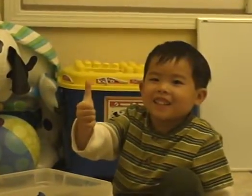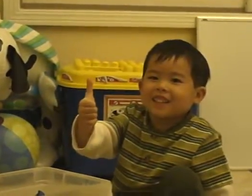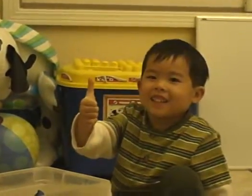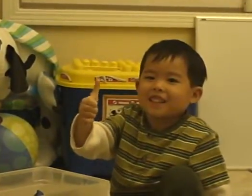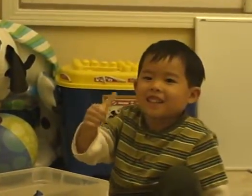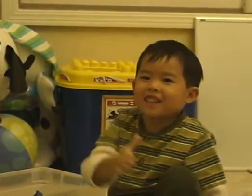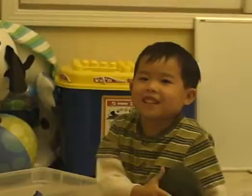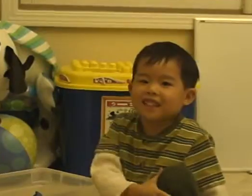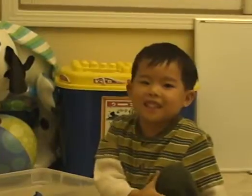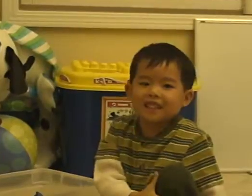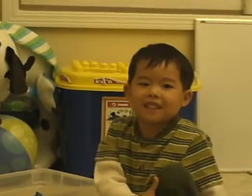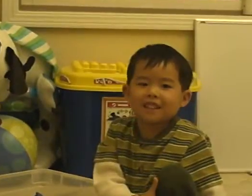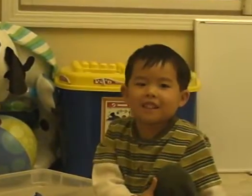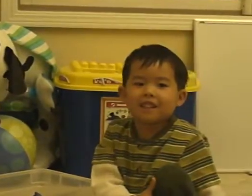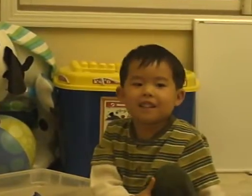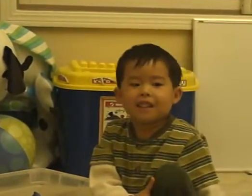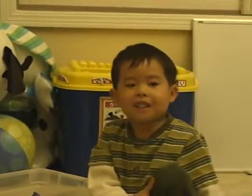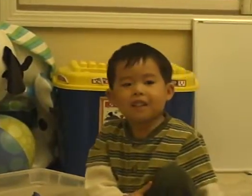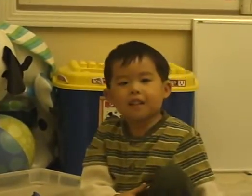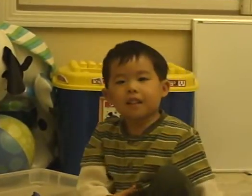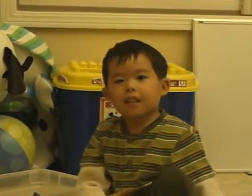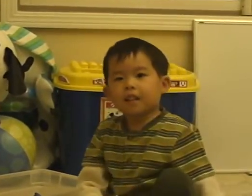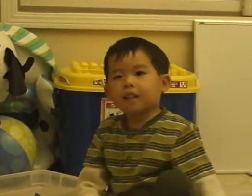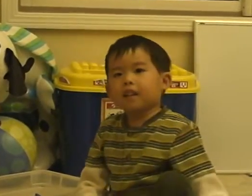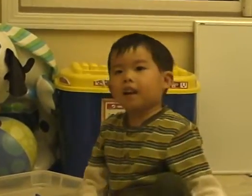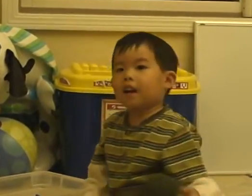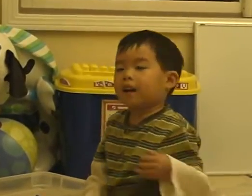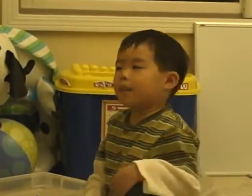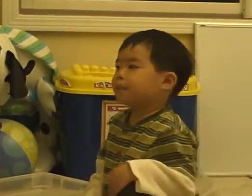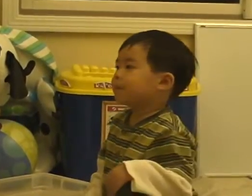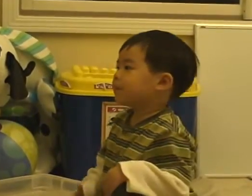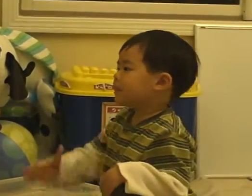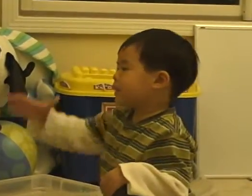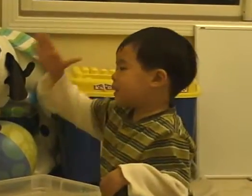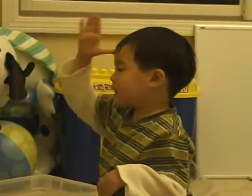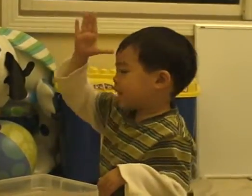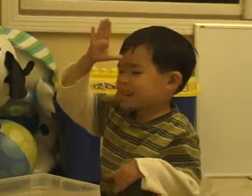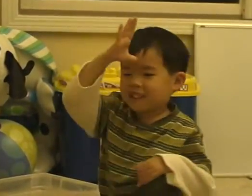Daddy, I love you. How to say, Daddy, I love Daddy,